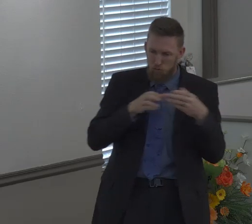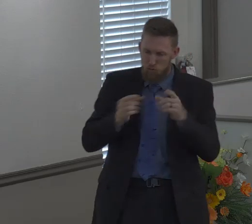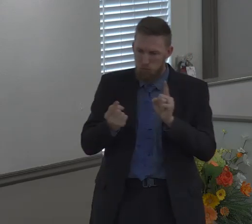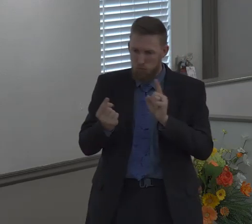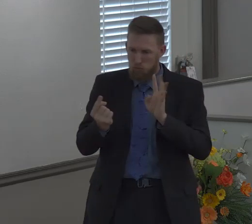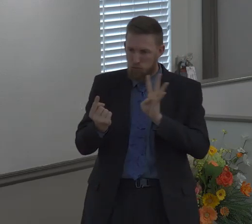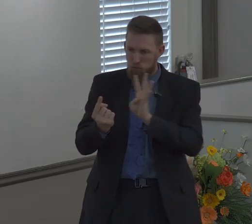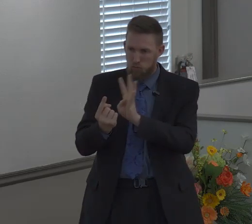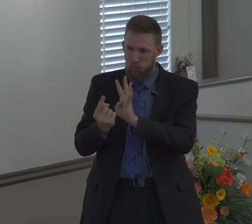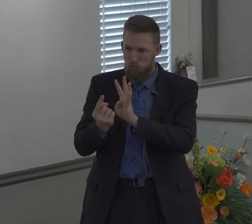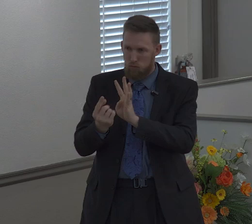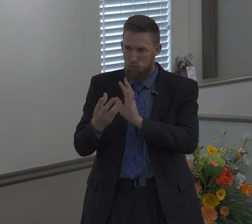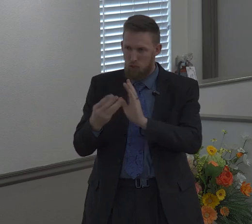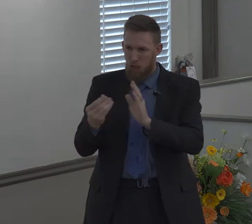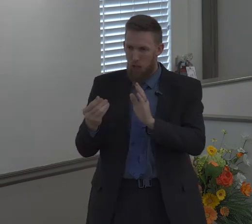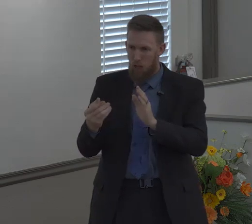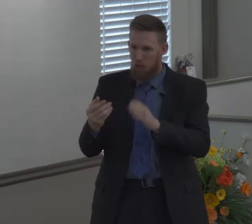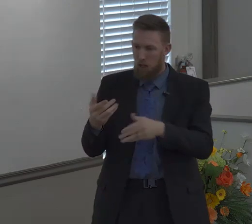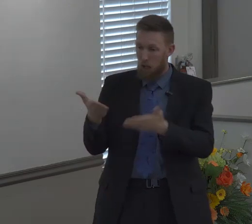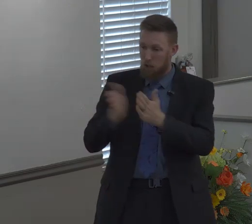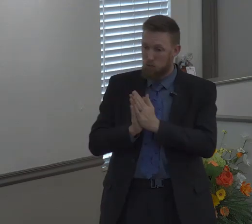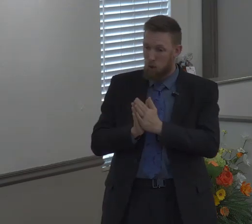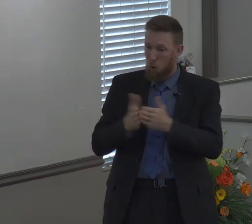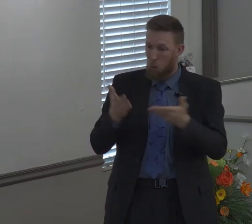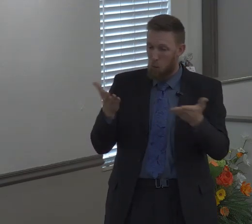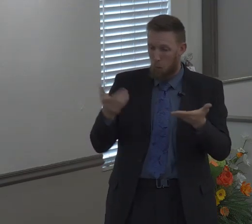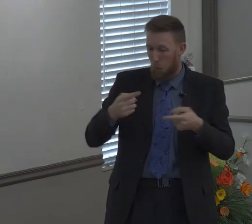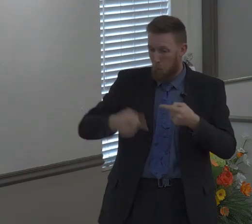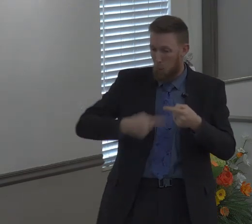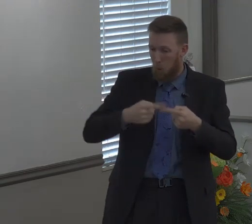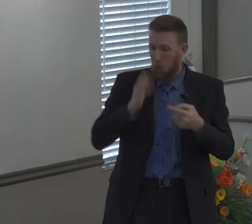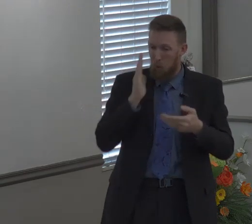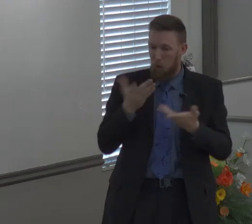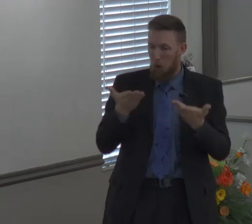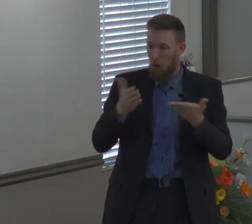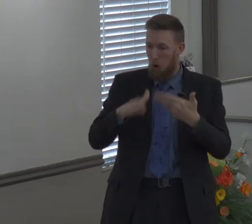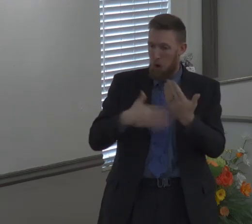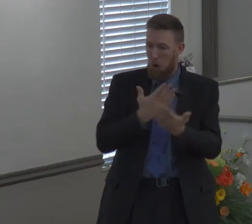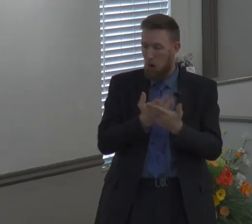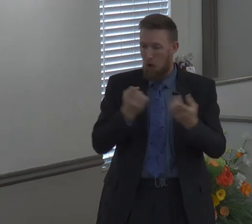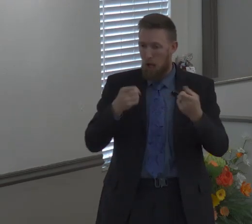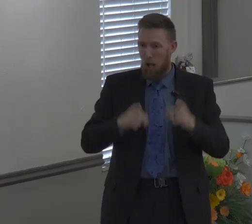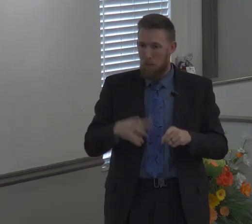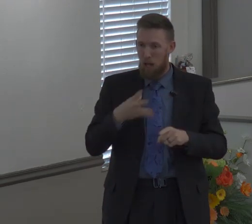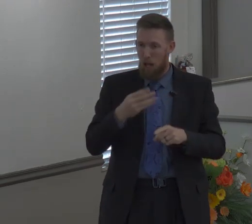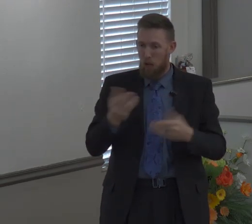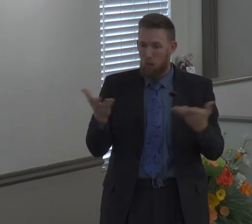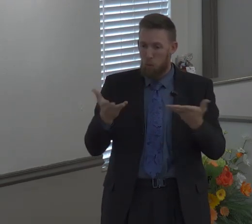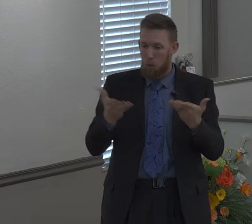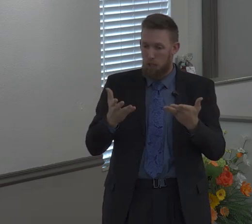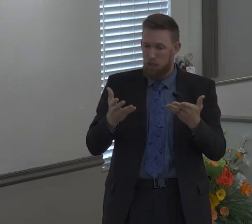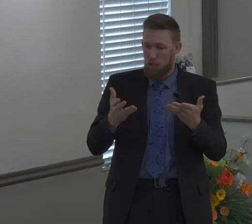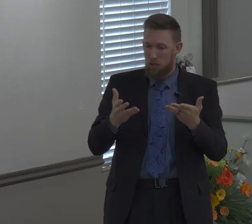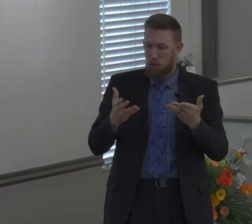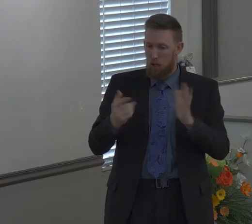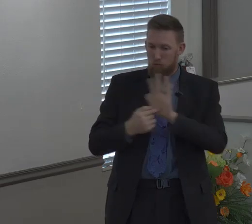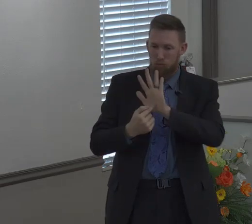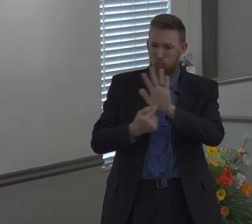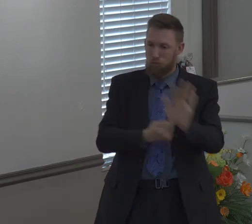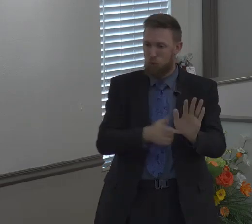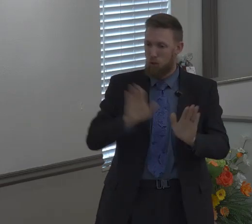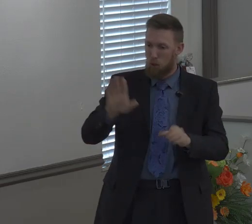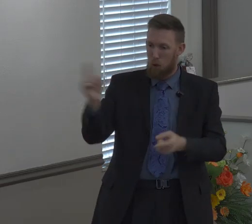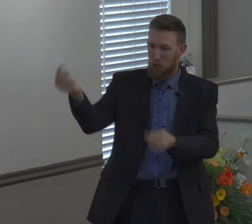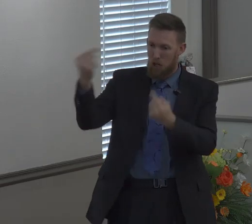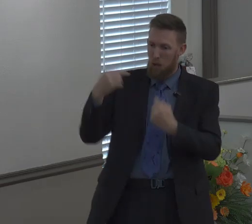saying, Tell us, when shall these things be, and what shall be the sign of thy coming and of the end